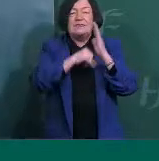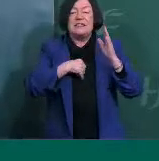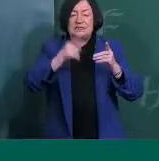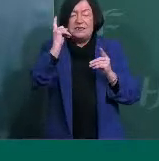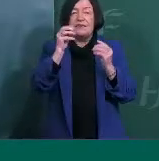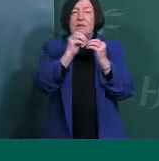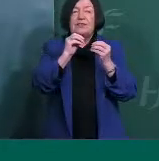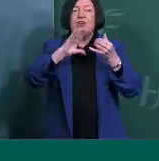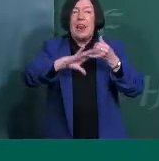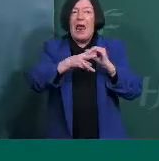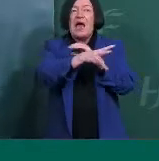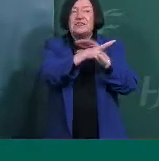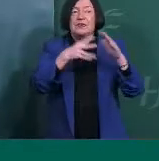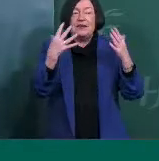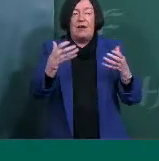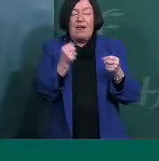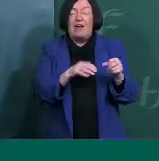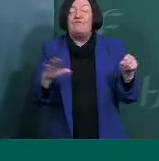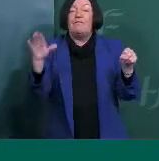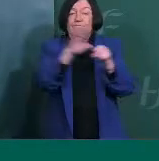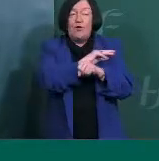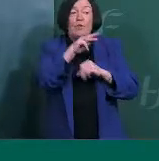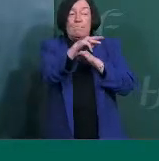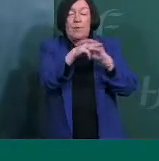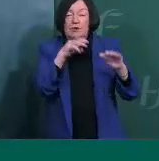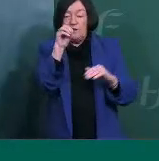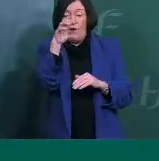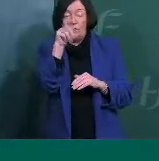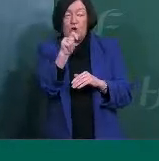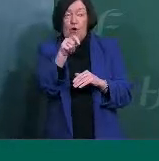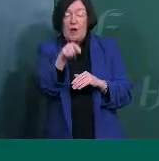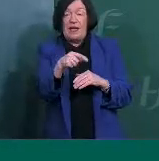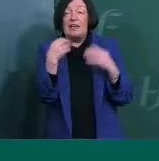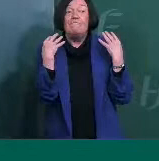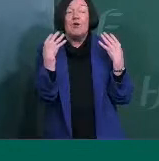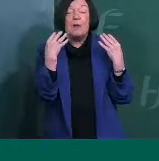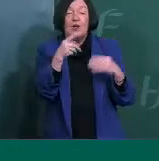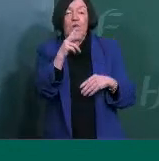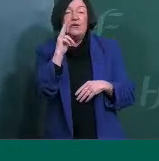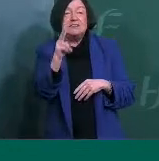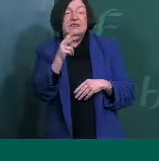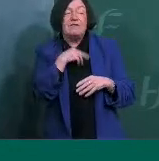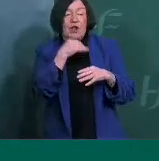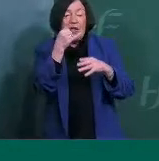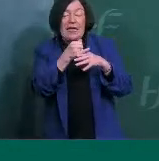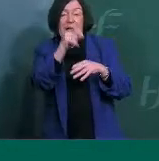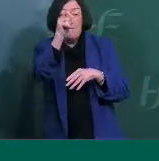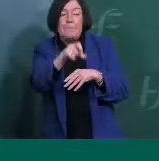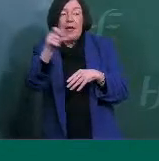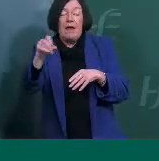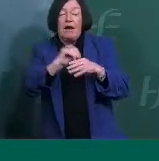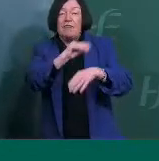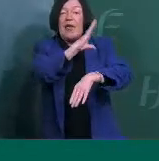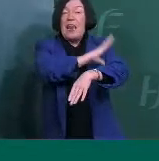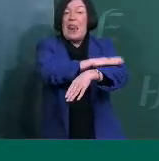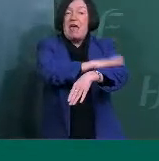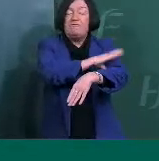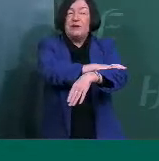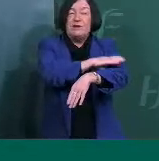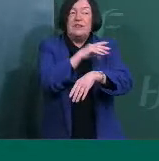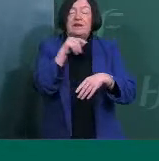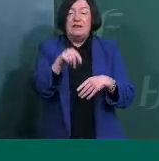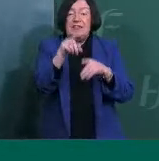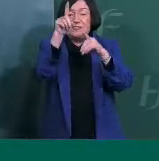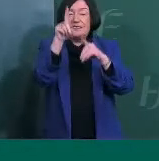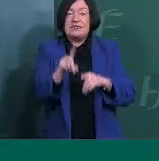waiting lists last week, but we now have the full month of October's data there, and we can see that in terms of our inpatient and day case on the left-hand side, that